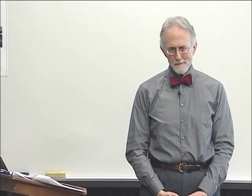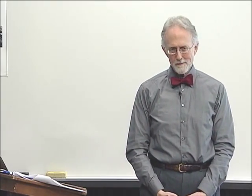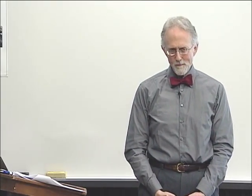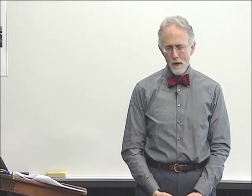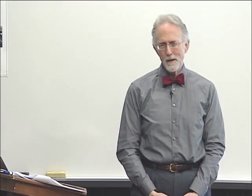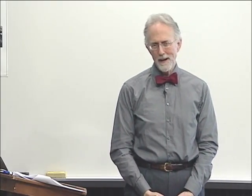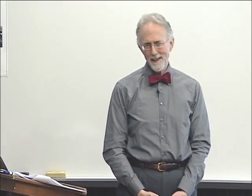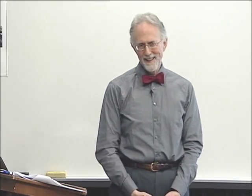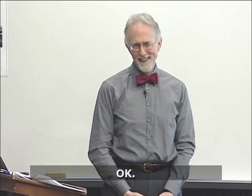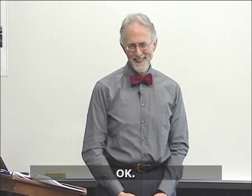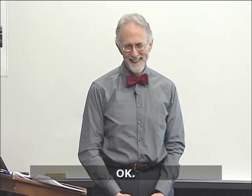Okay.